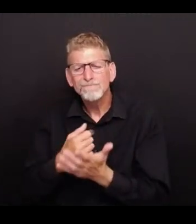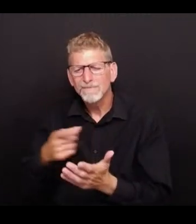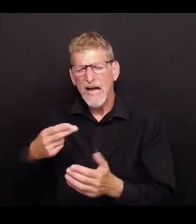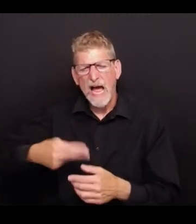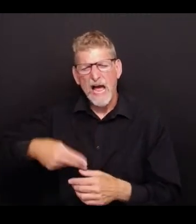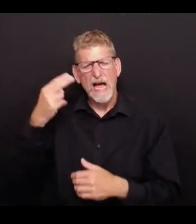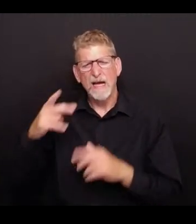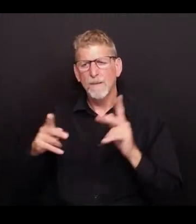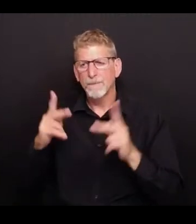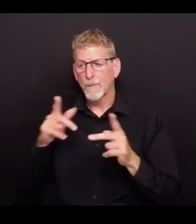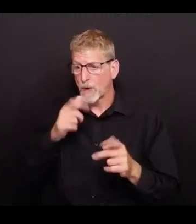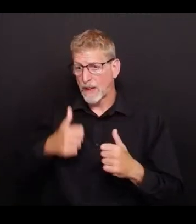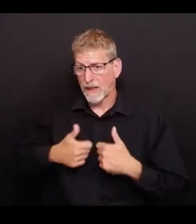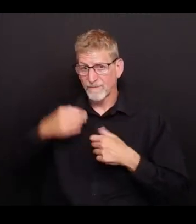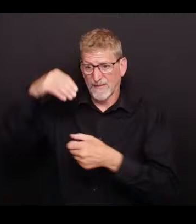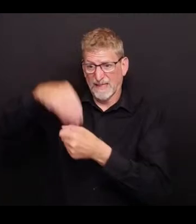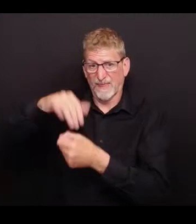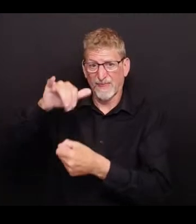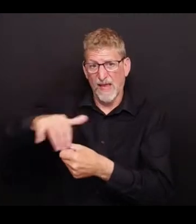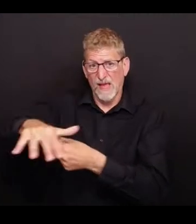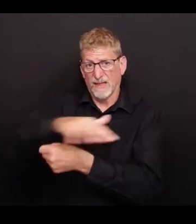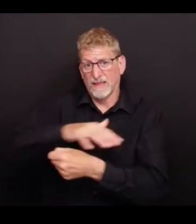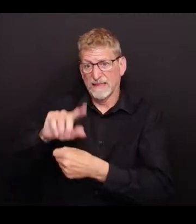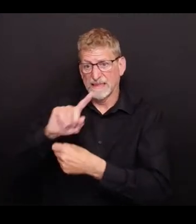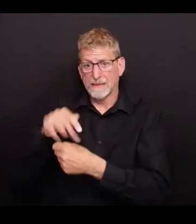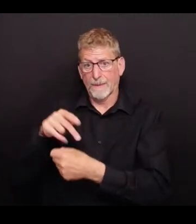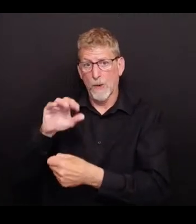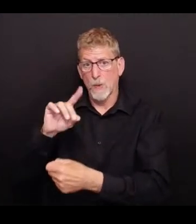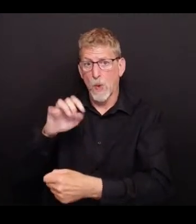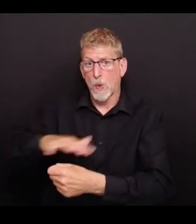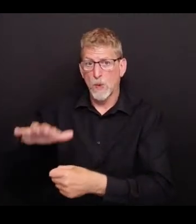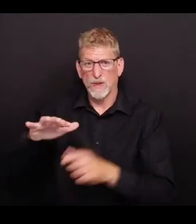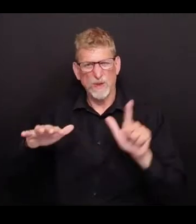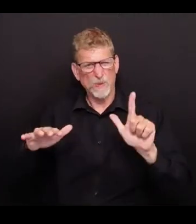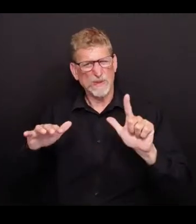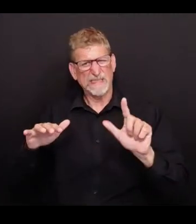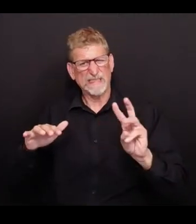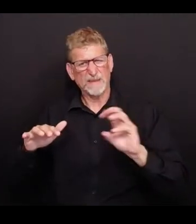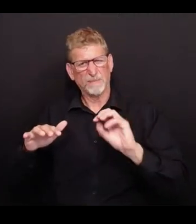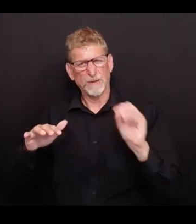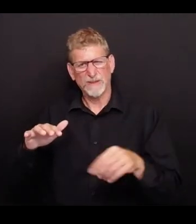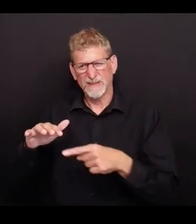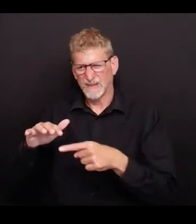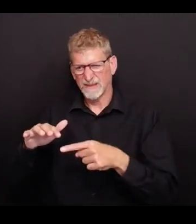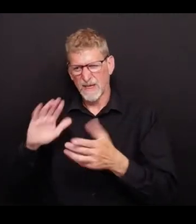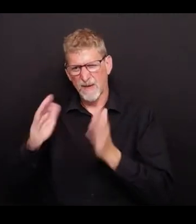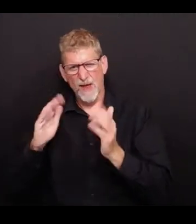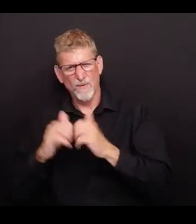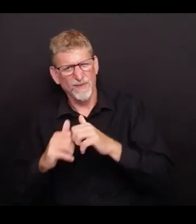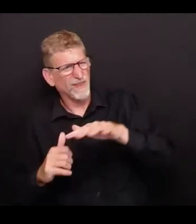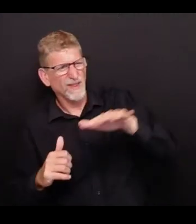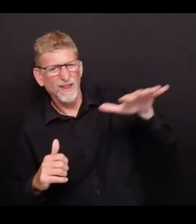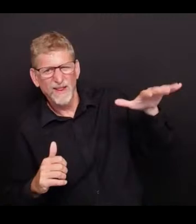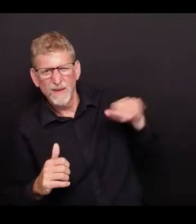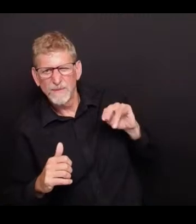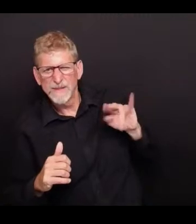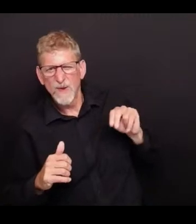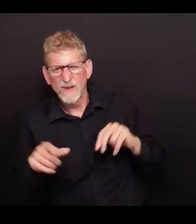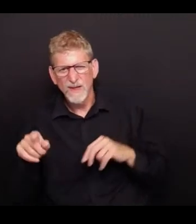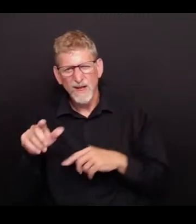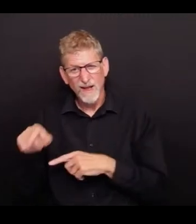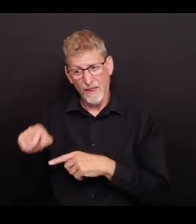Though residents of high SVI zip codes make up 29% of Minnesota's population, they make up 32% of cases, 39%